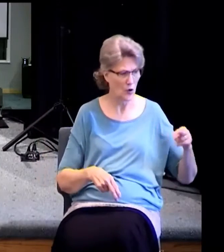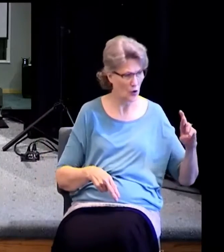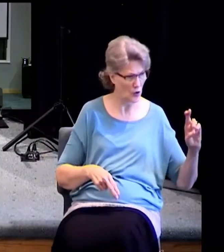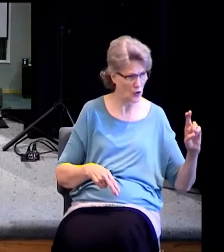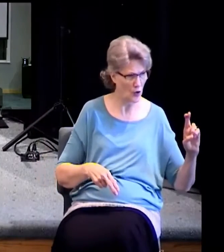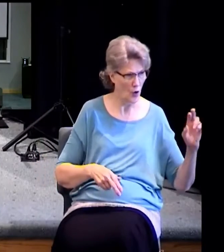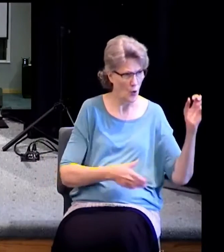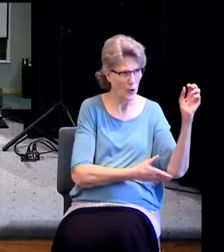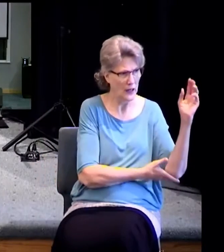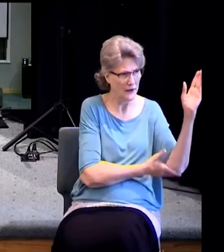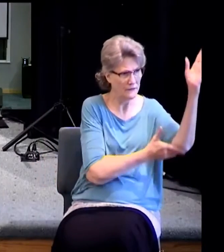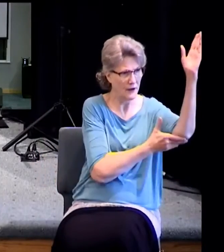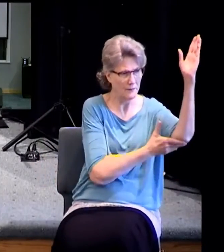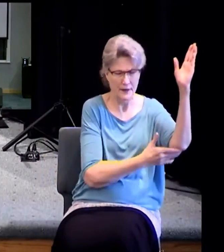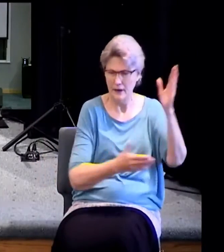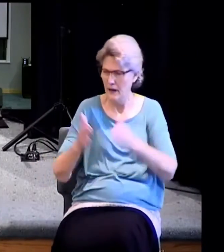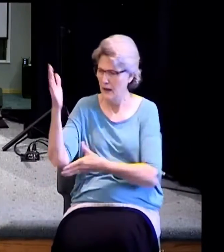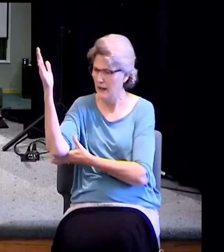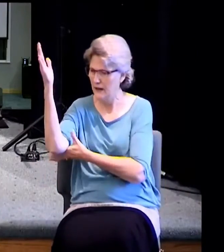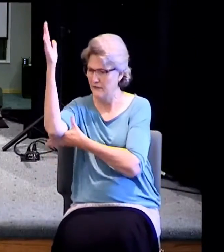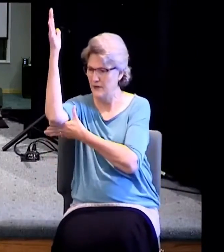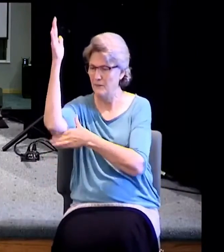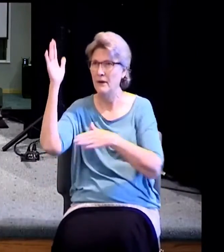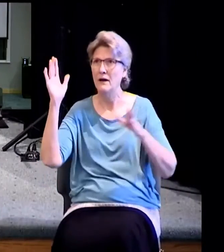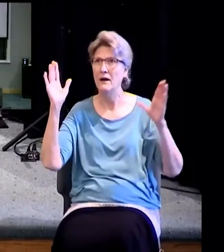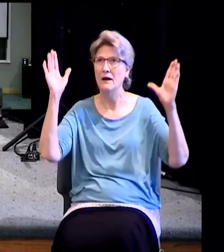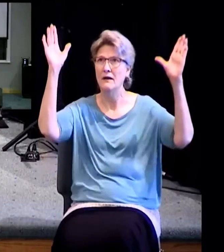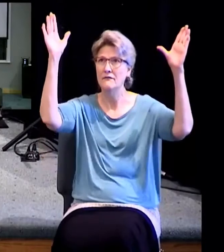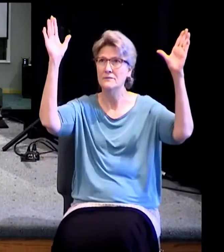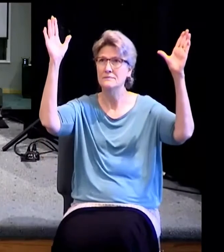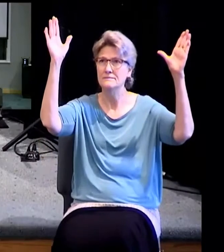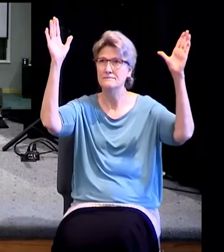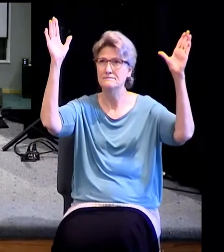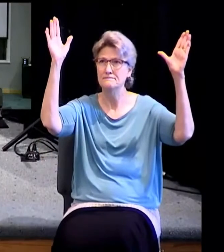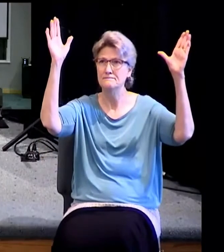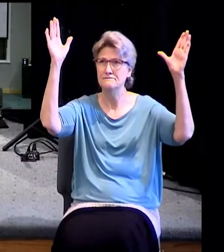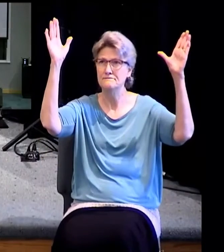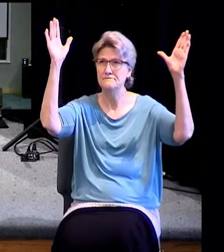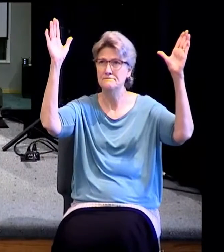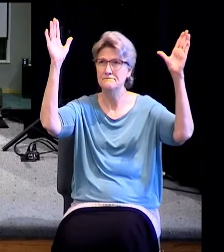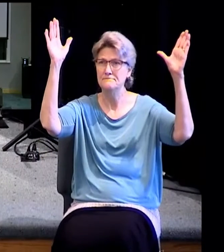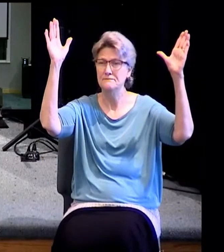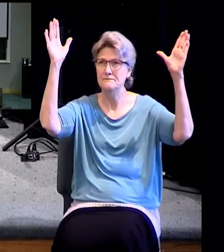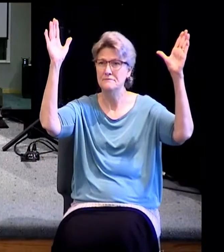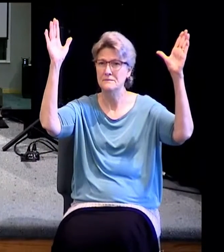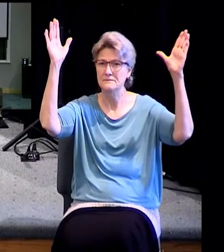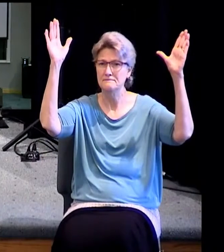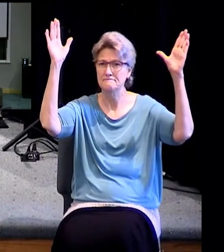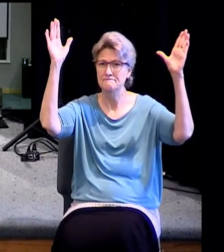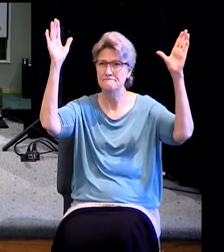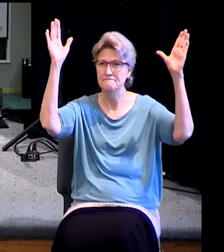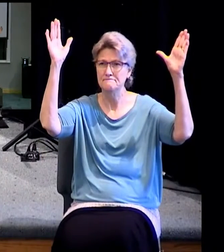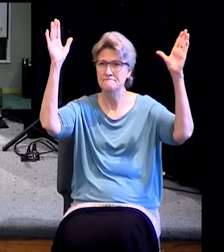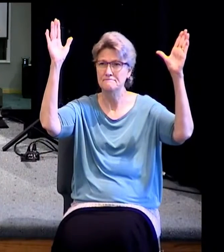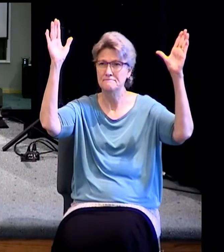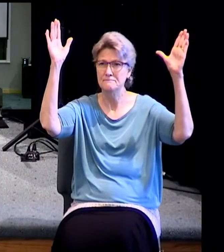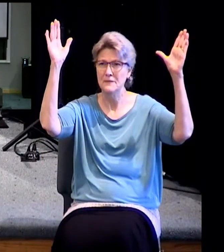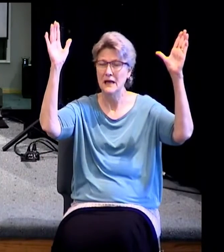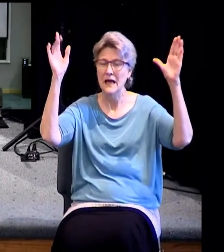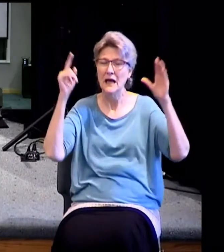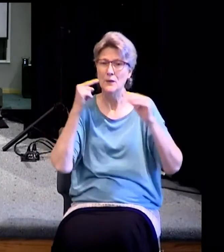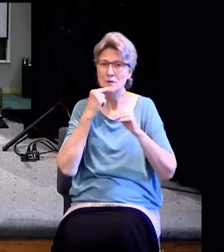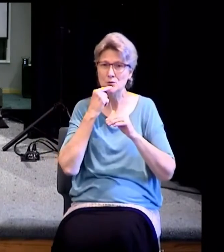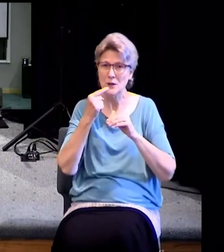submission when we submit unto God. Yes, but there's far more. When he lifted his hands, he was